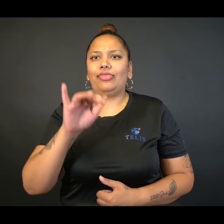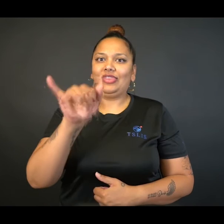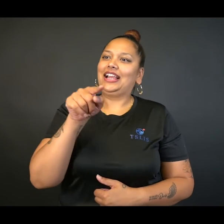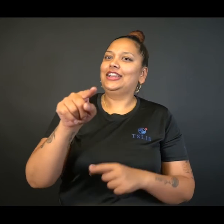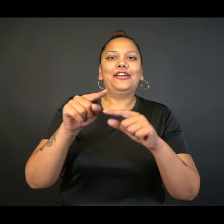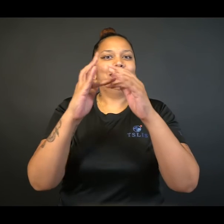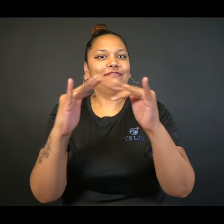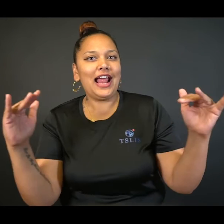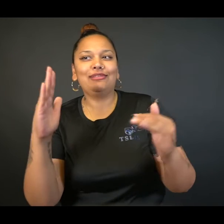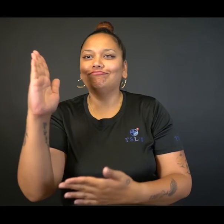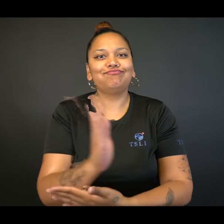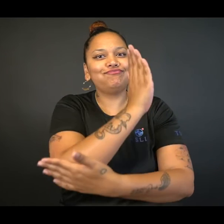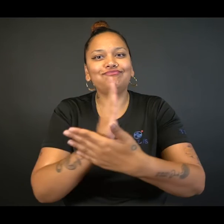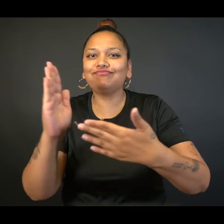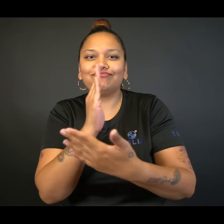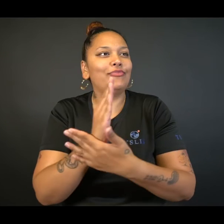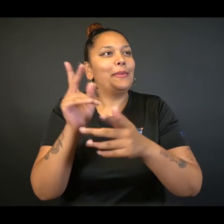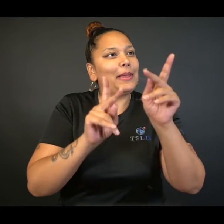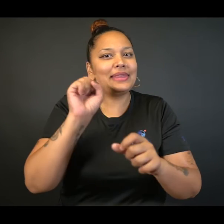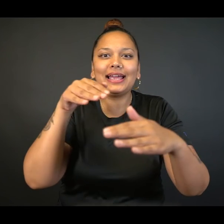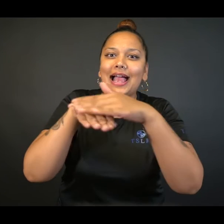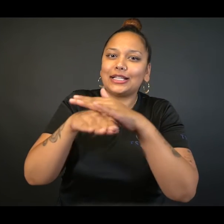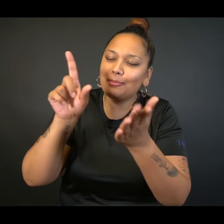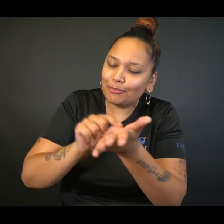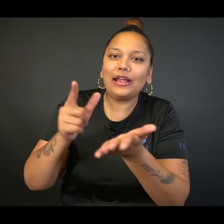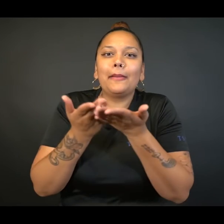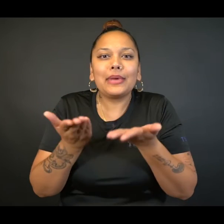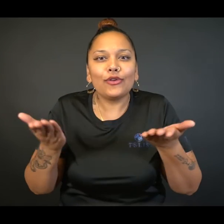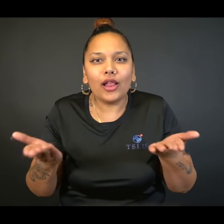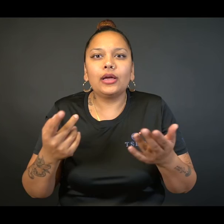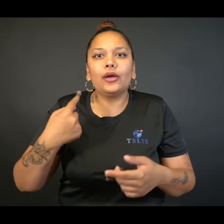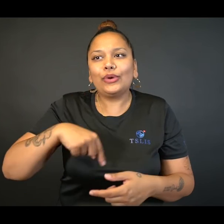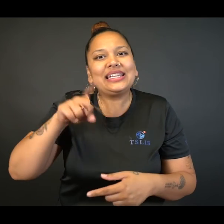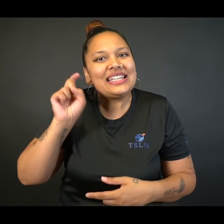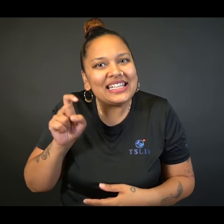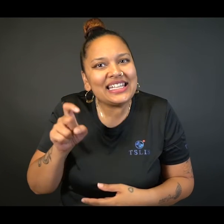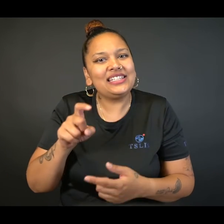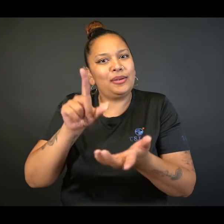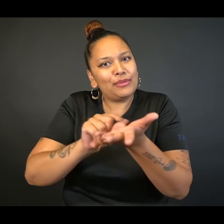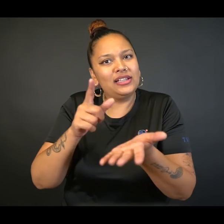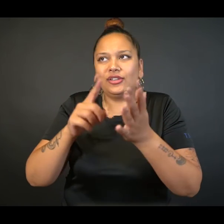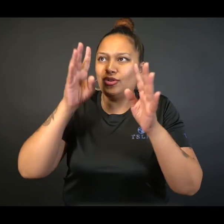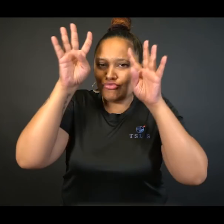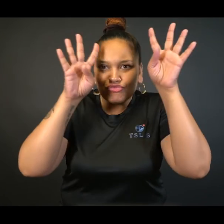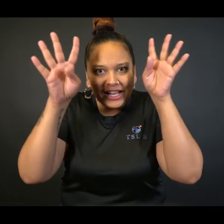variety around the city of stuff that is either there or used to be around.